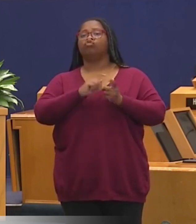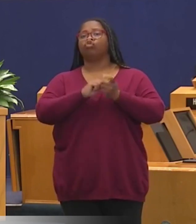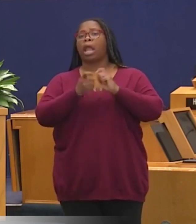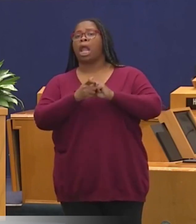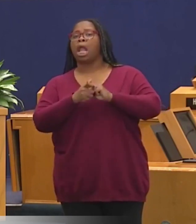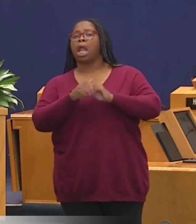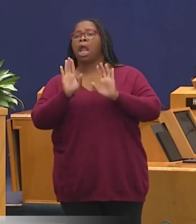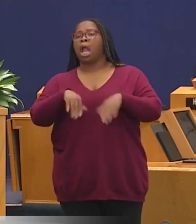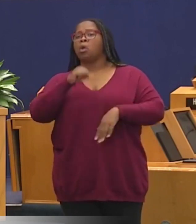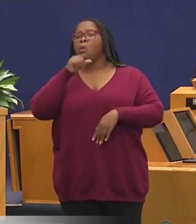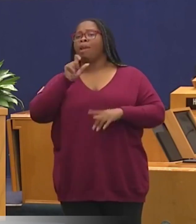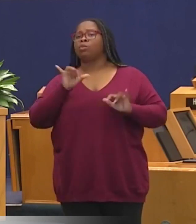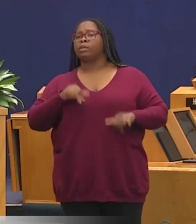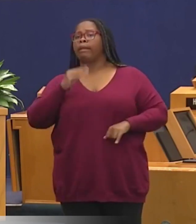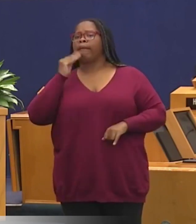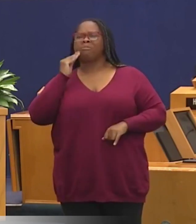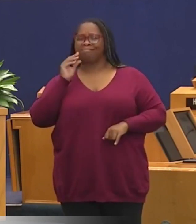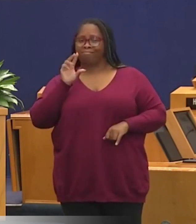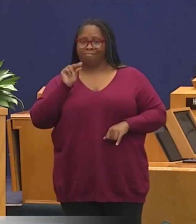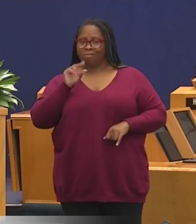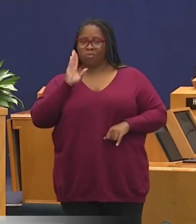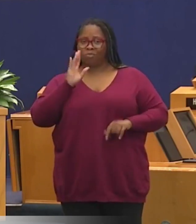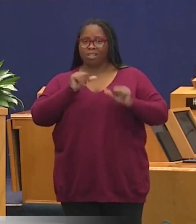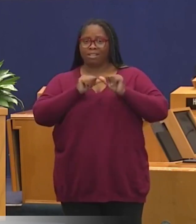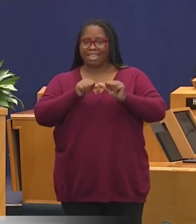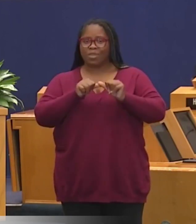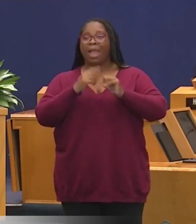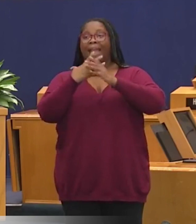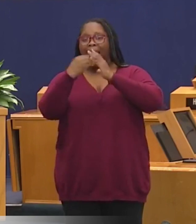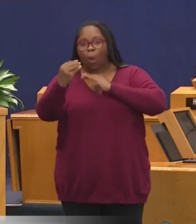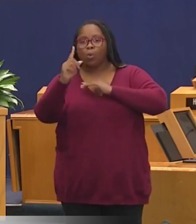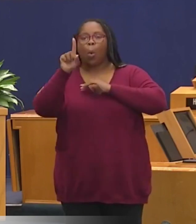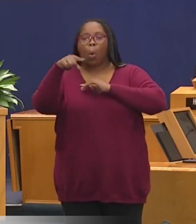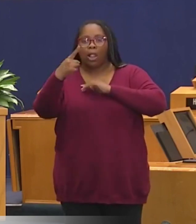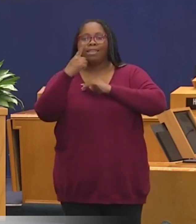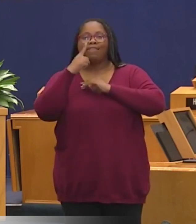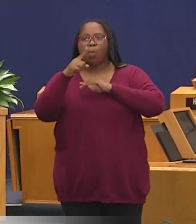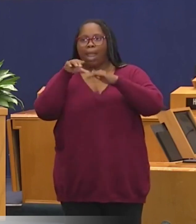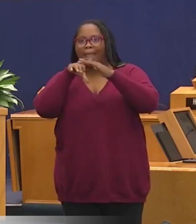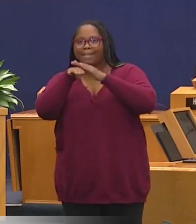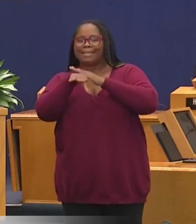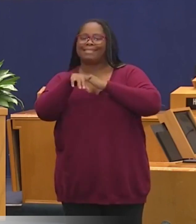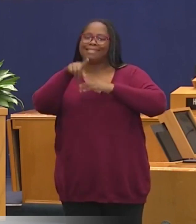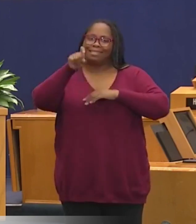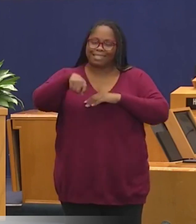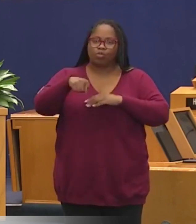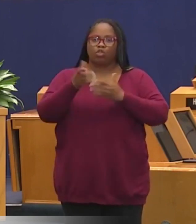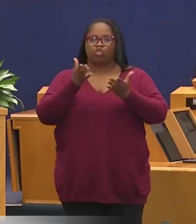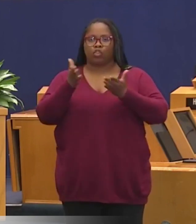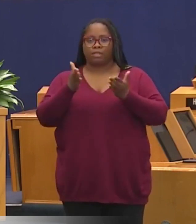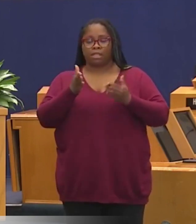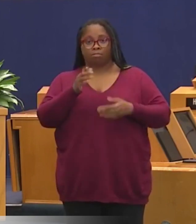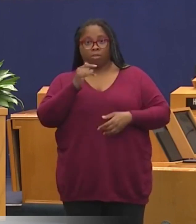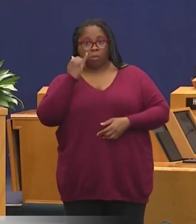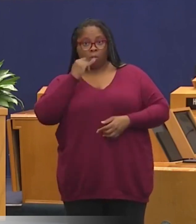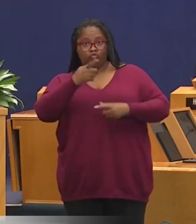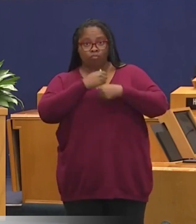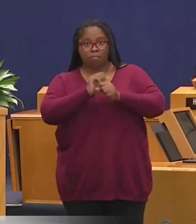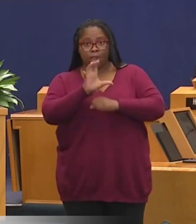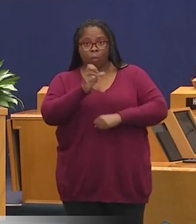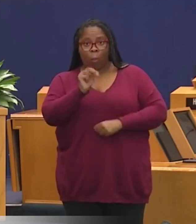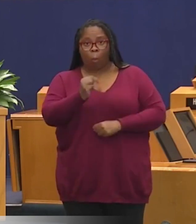to access essential services. And when you do go out, even if you have a homemade mask, we need you to practice